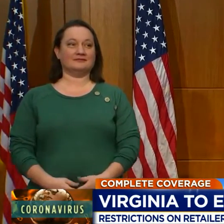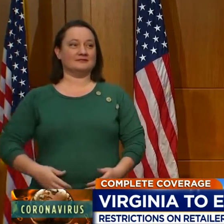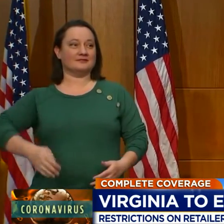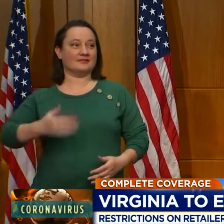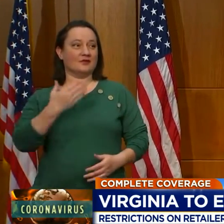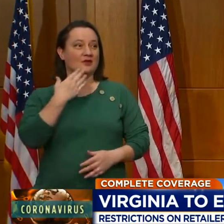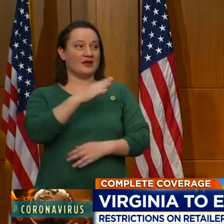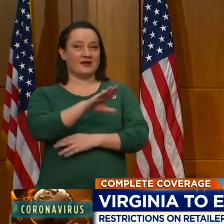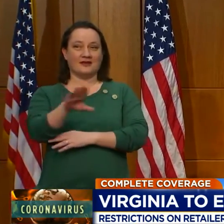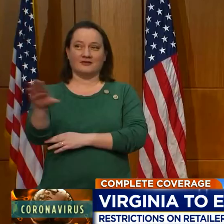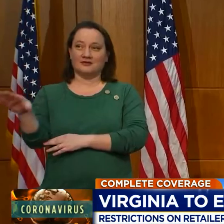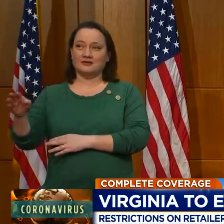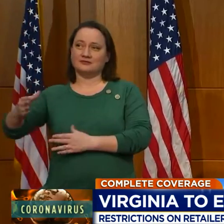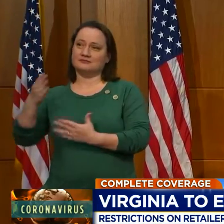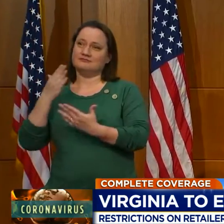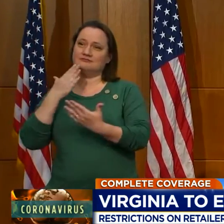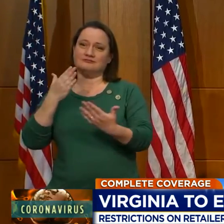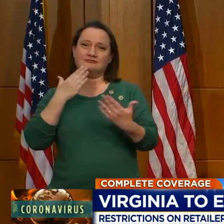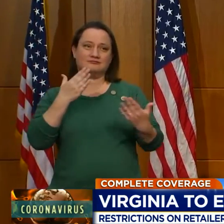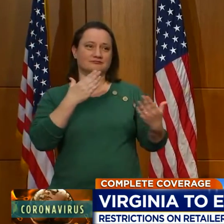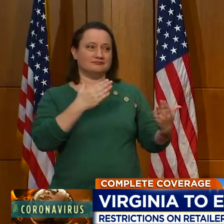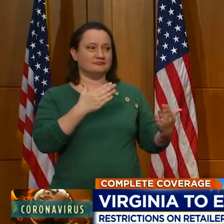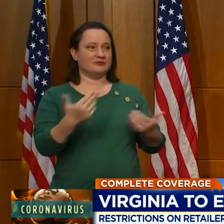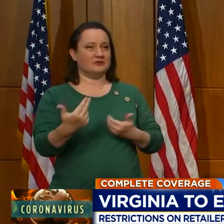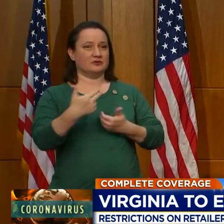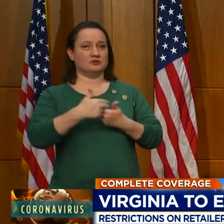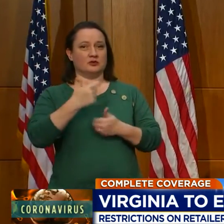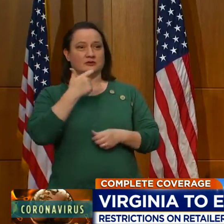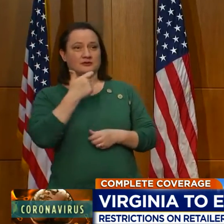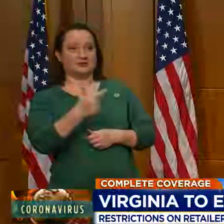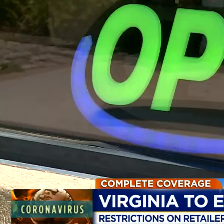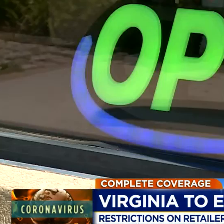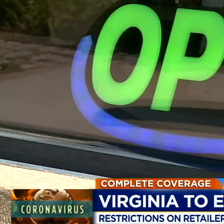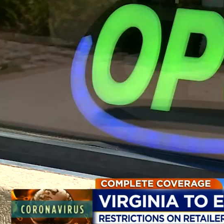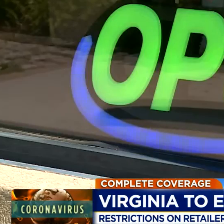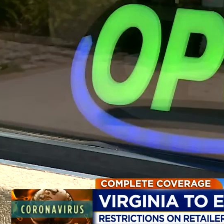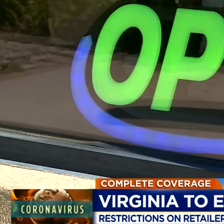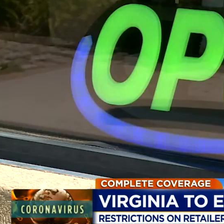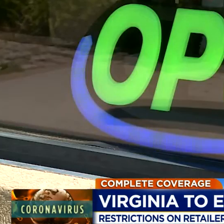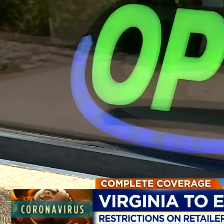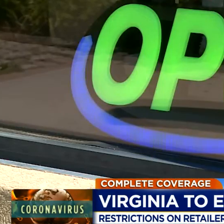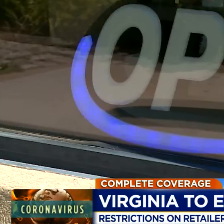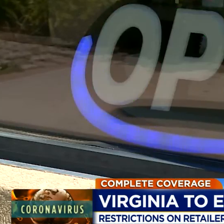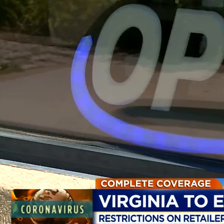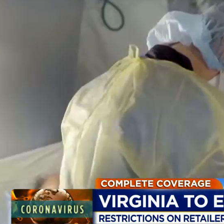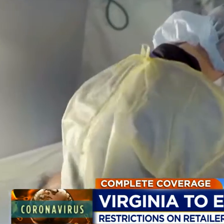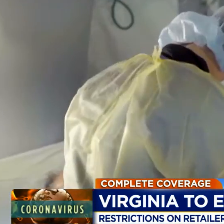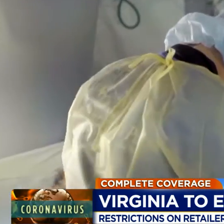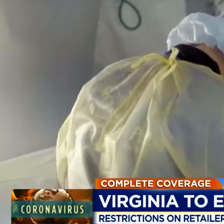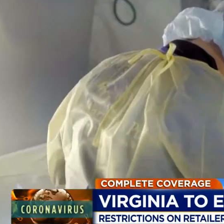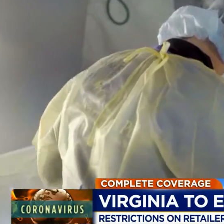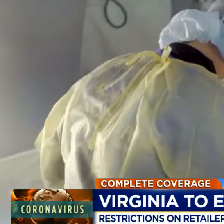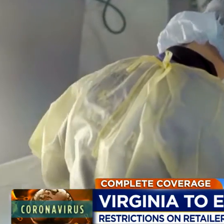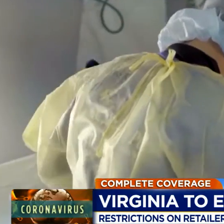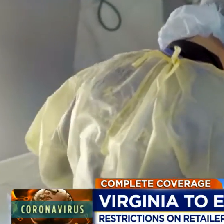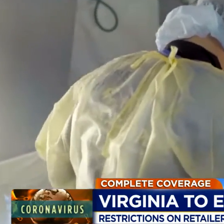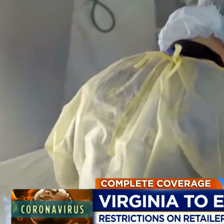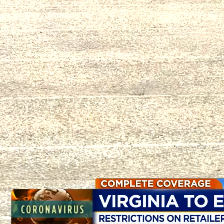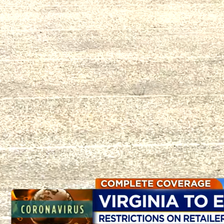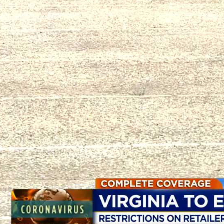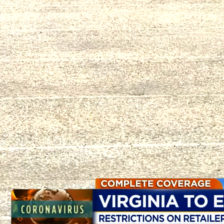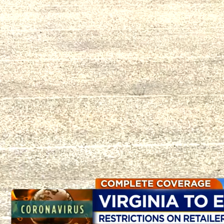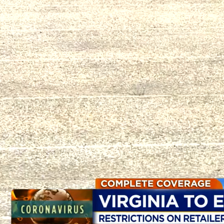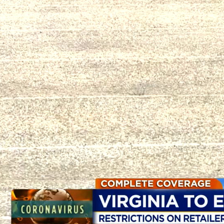Good afternoon. In announcing his decision to begin Phase 3 July 1st, Governor Ralph Northam pointed to positive trends in data such as hospitalization rates